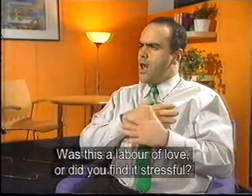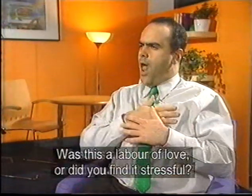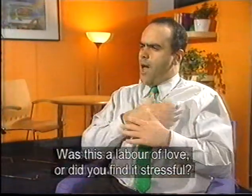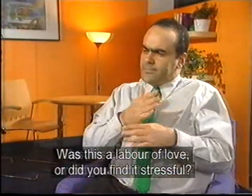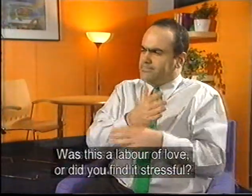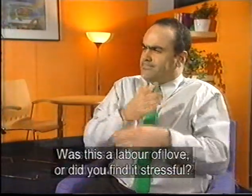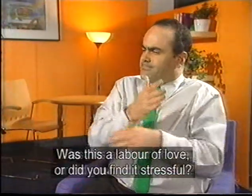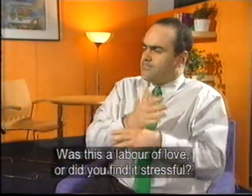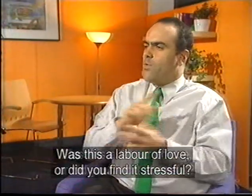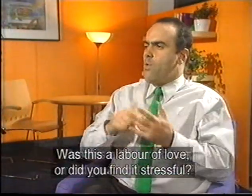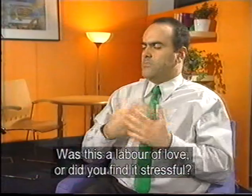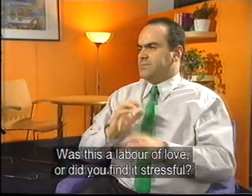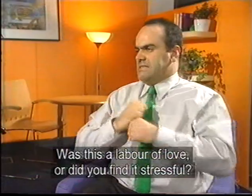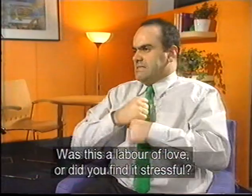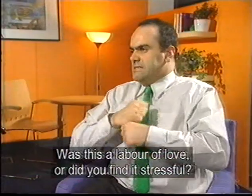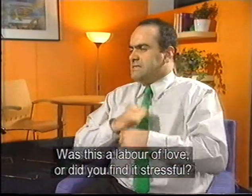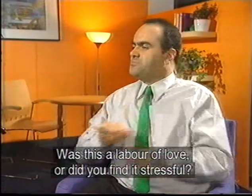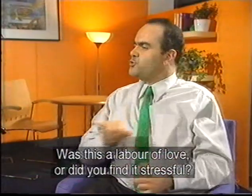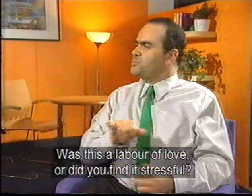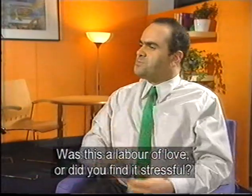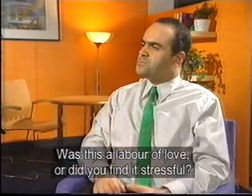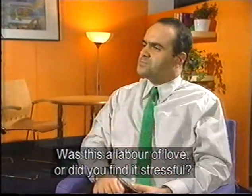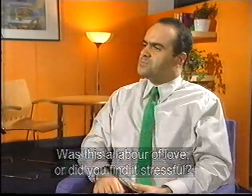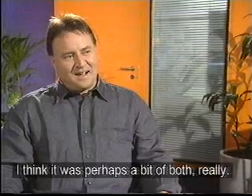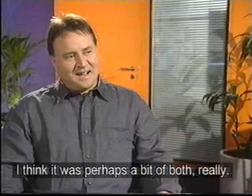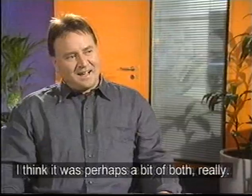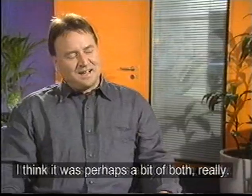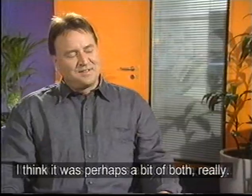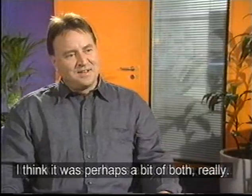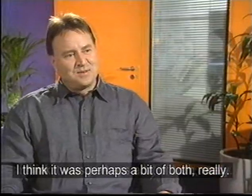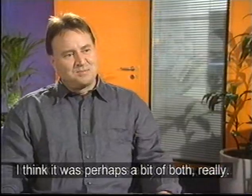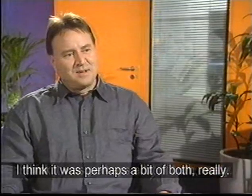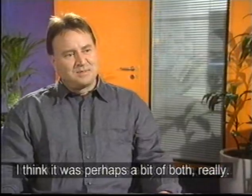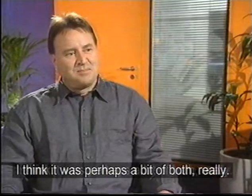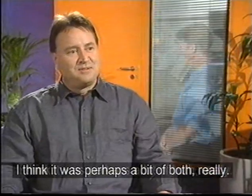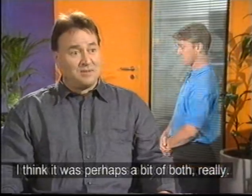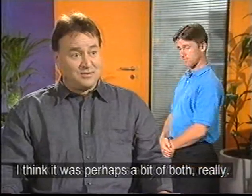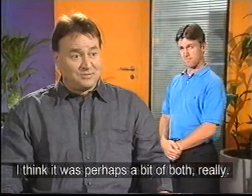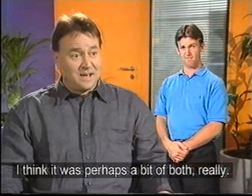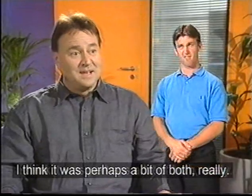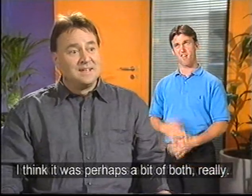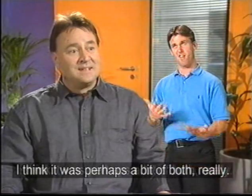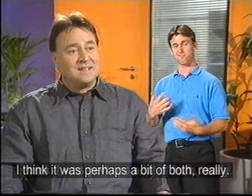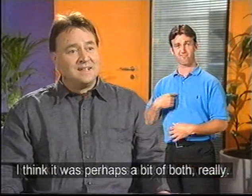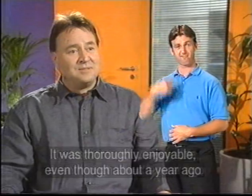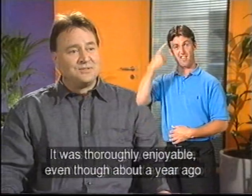So was this a labour of love, or did you find it stressful? I think it was perhaps a bit of both, really. It was